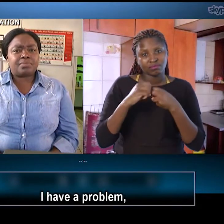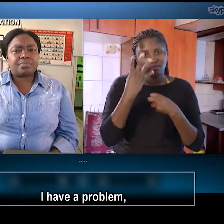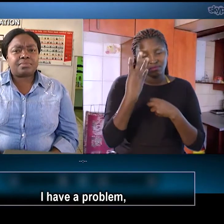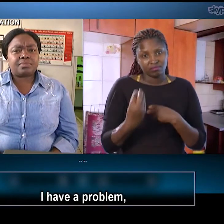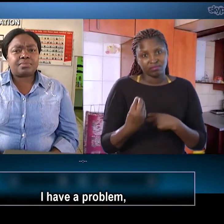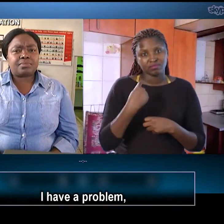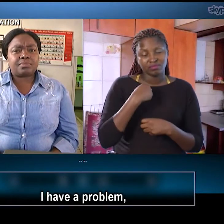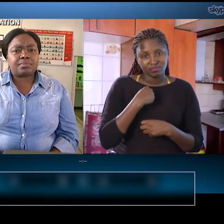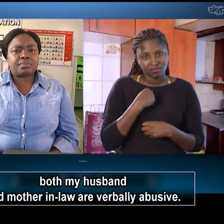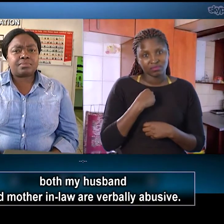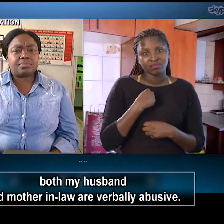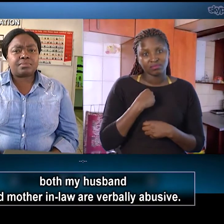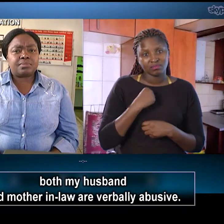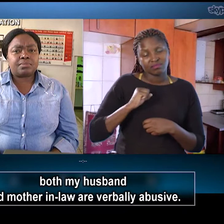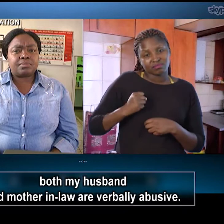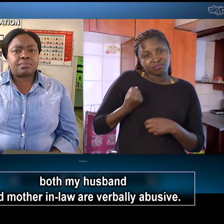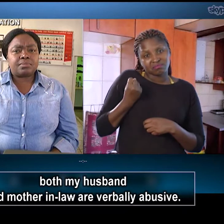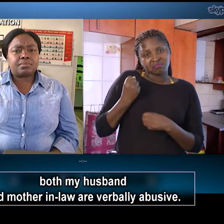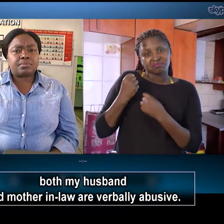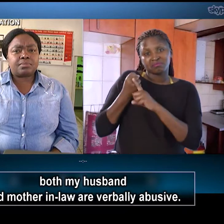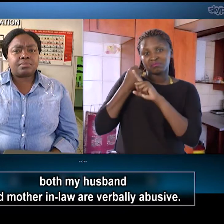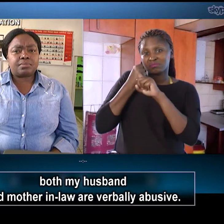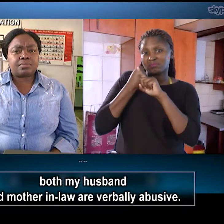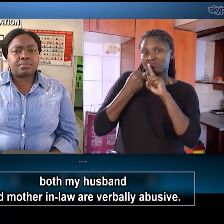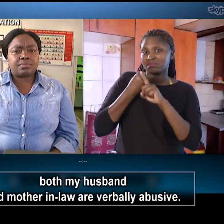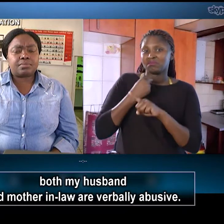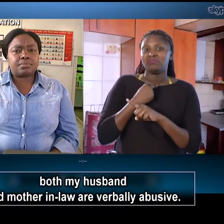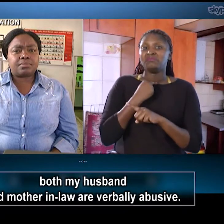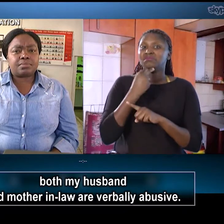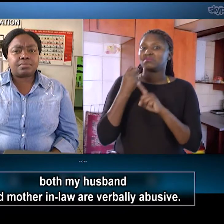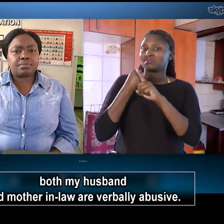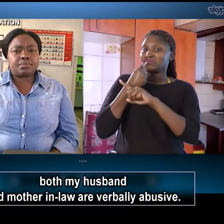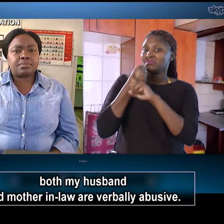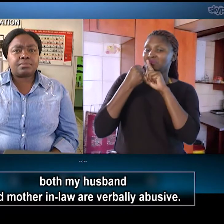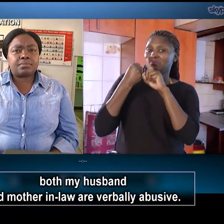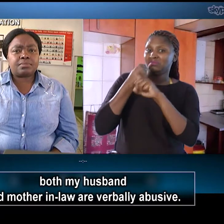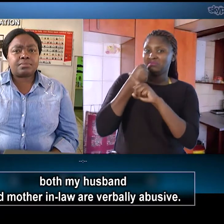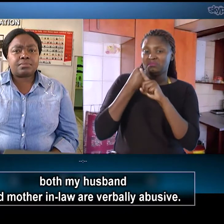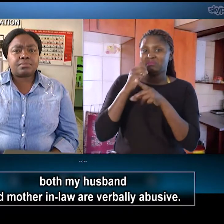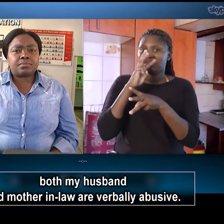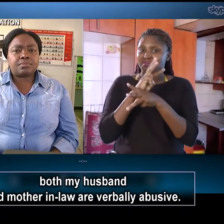I have a problem. Both my husband and mother-in-law are verbally abusive.